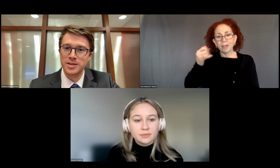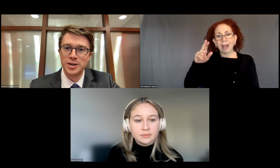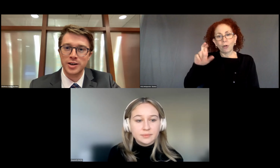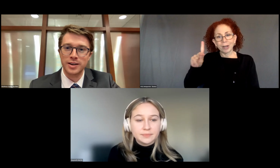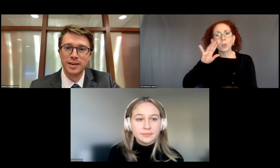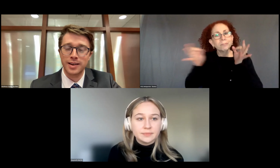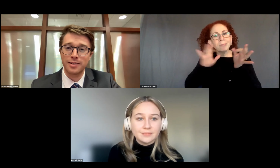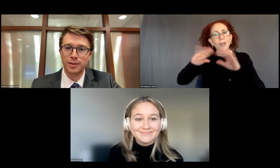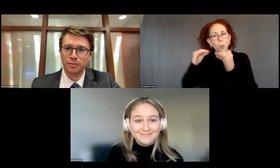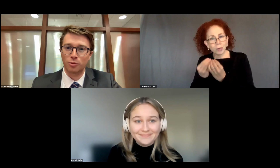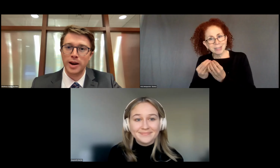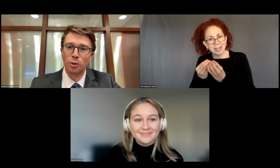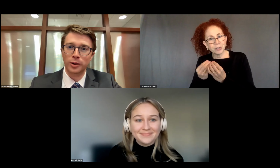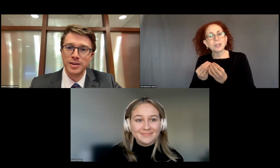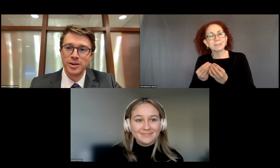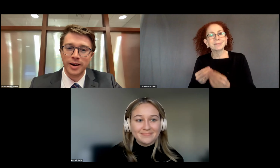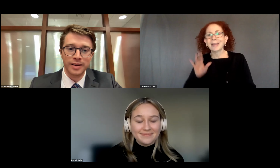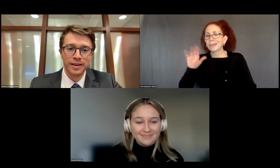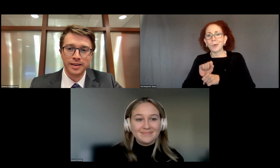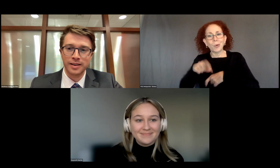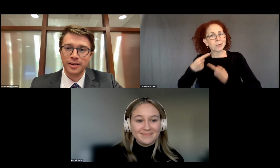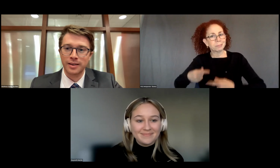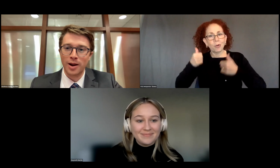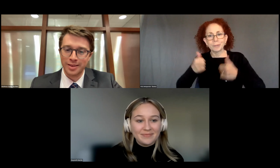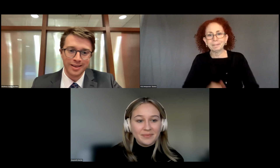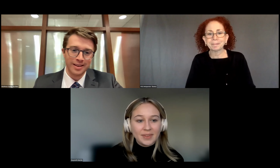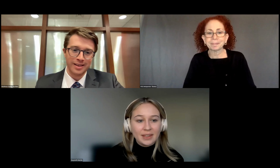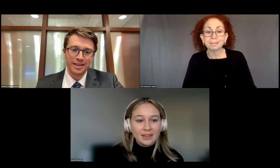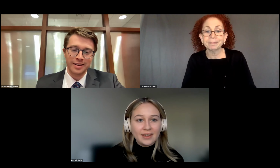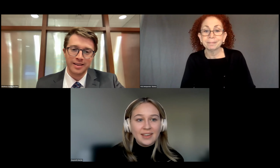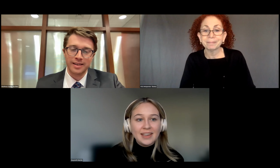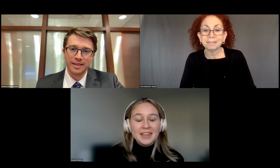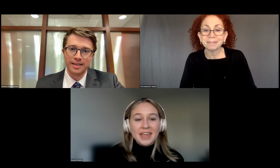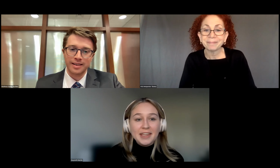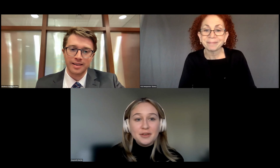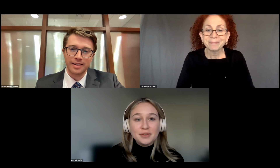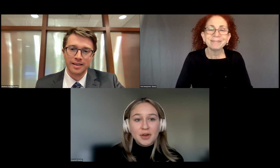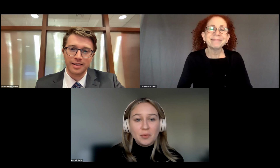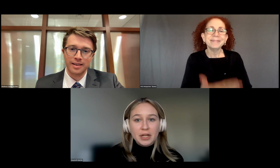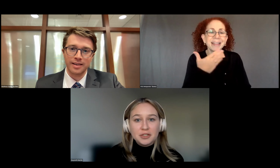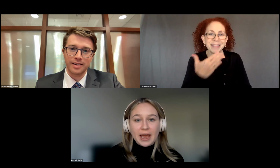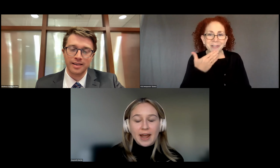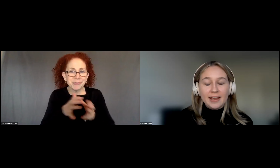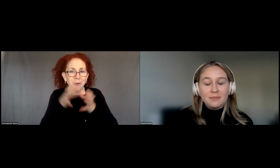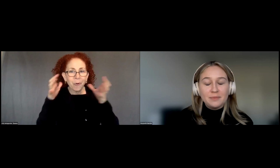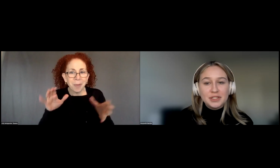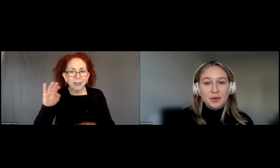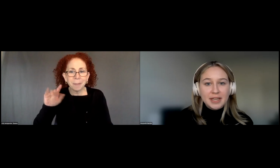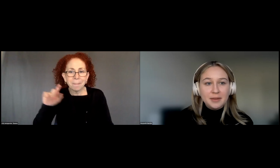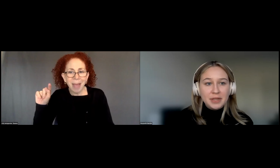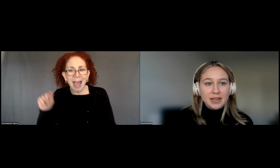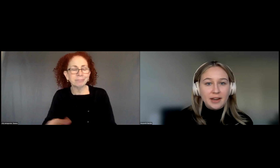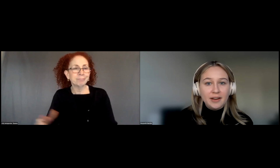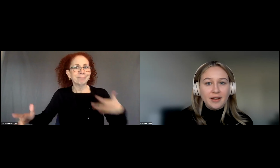about the organization and the great work that it's doing. Gwyneth. Thank you so much, Matt. I am